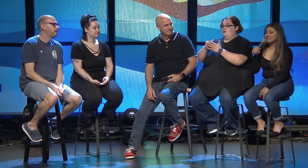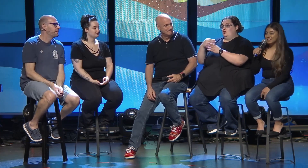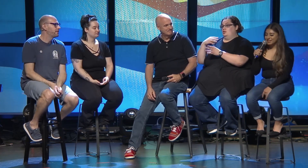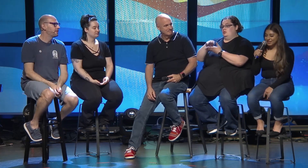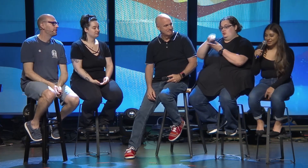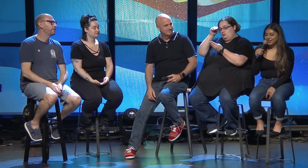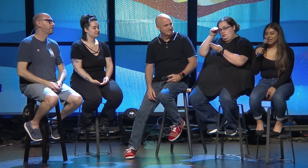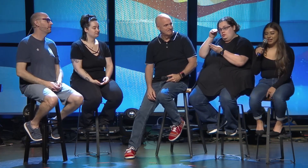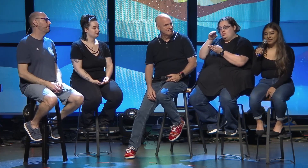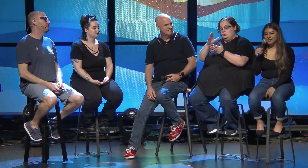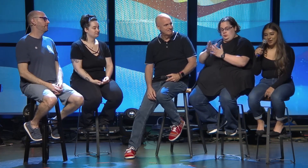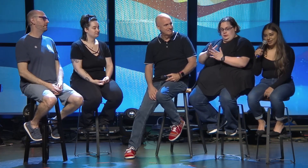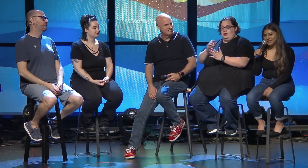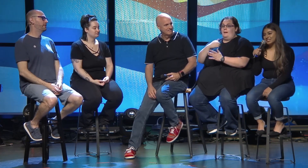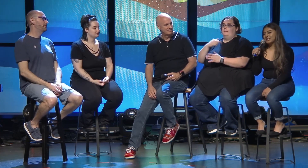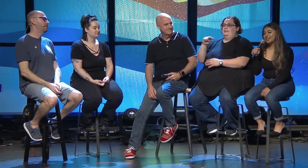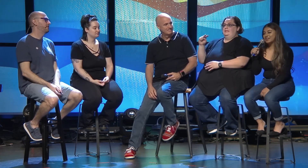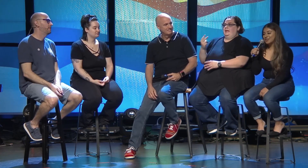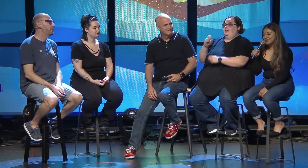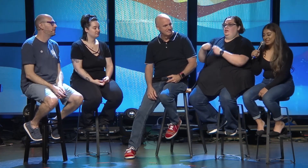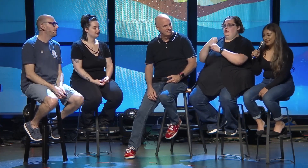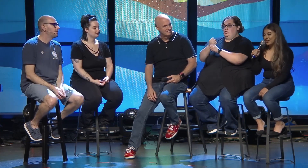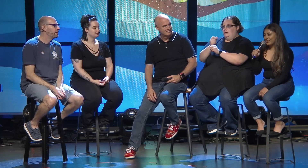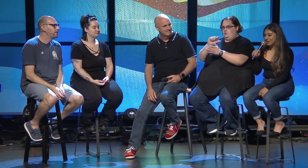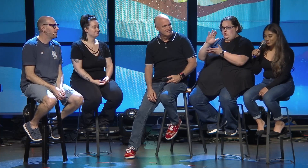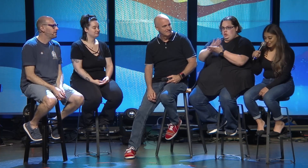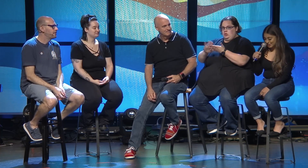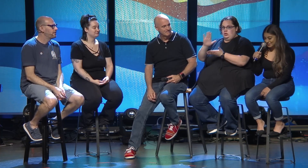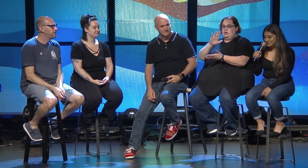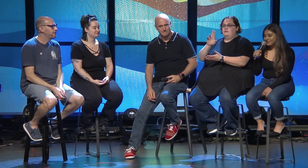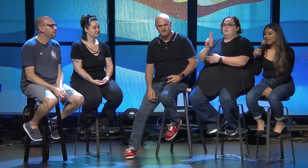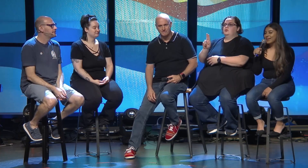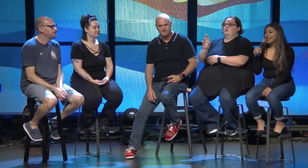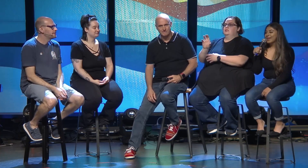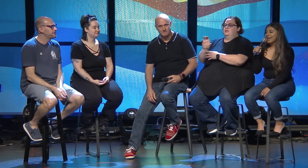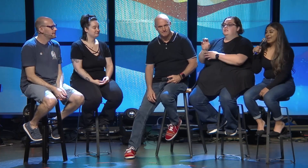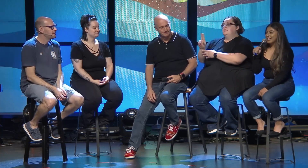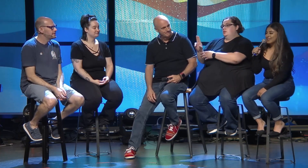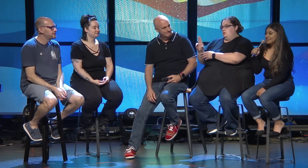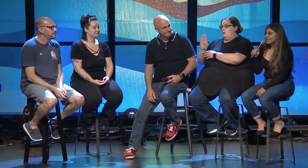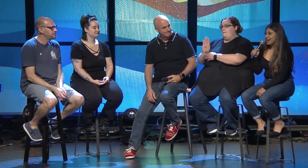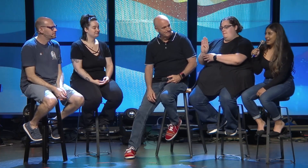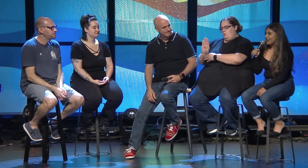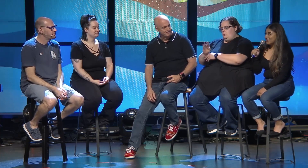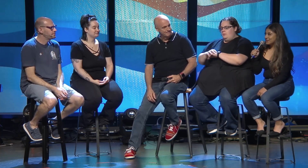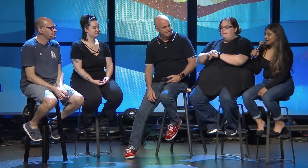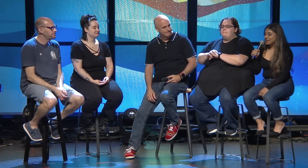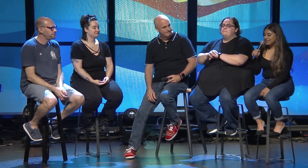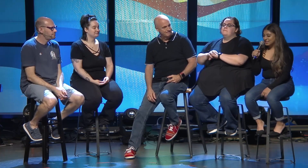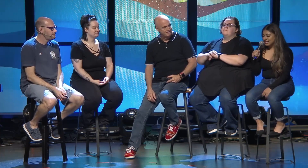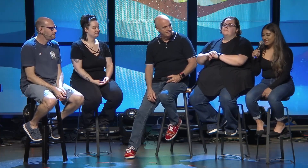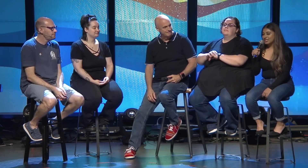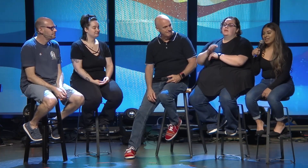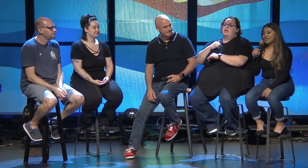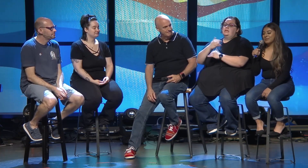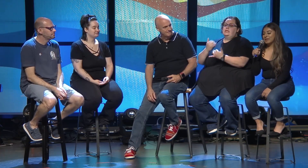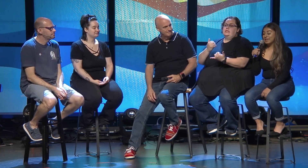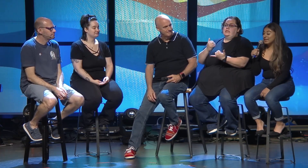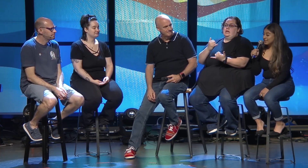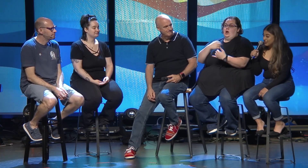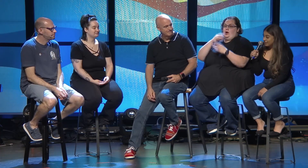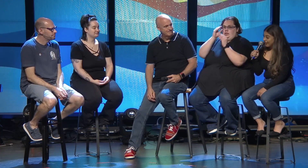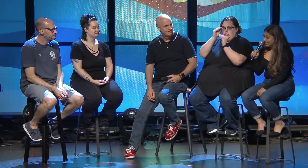am in my second year of college at the University of Colorado in Boulder. And I also currently teach